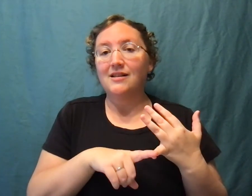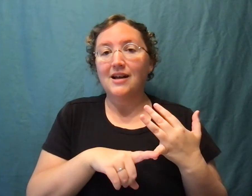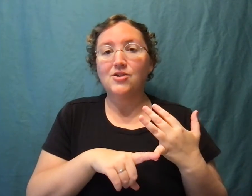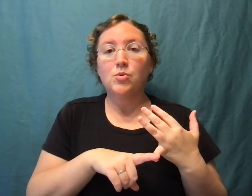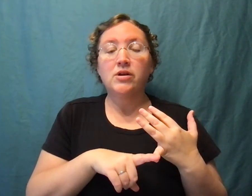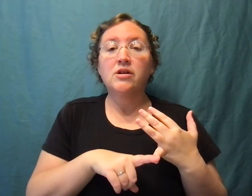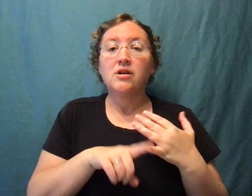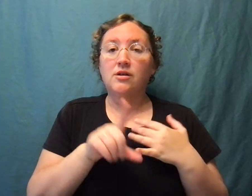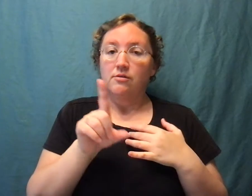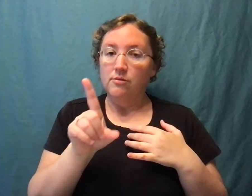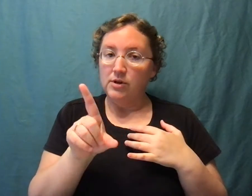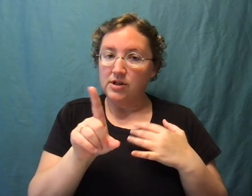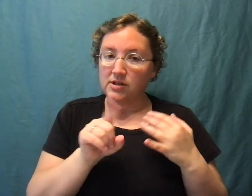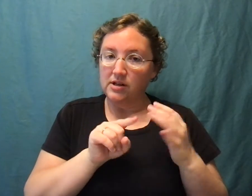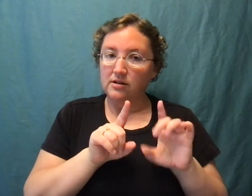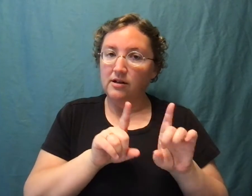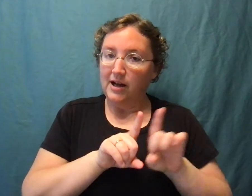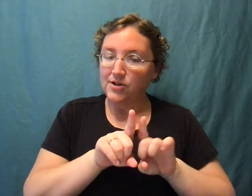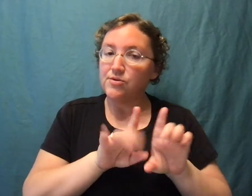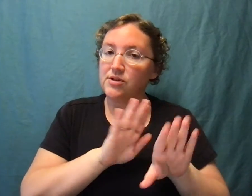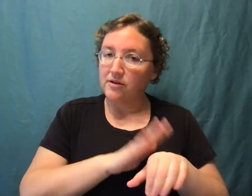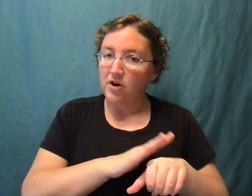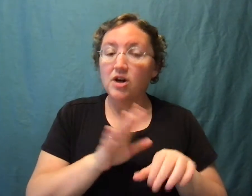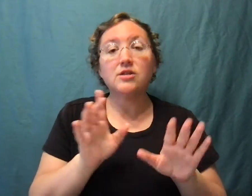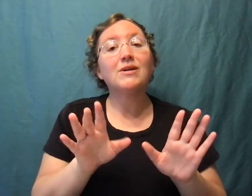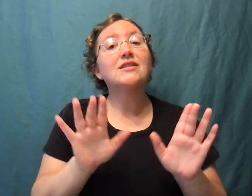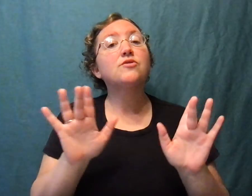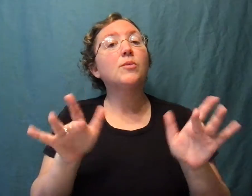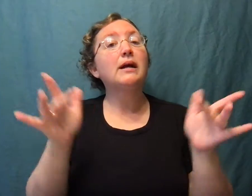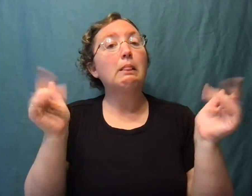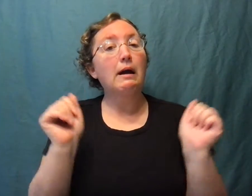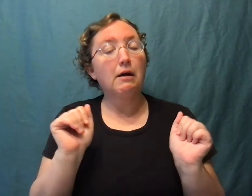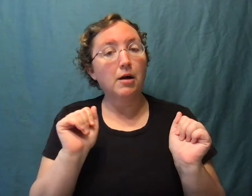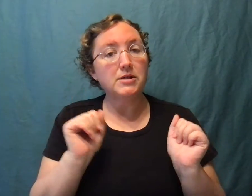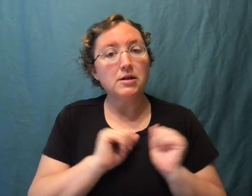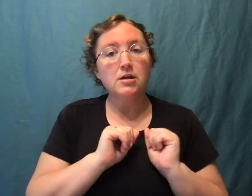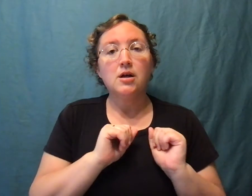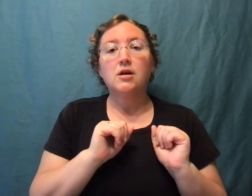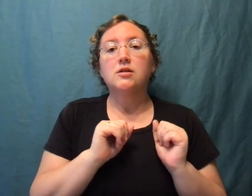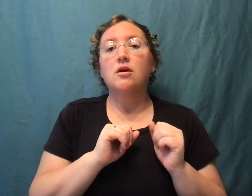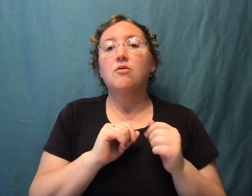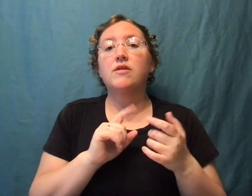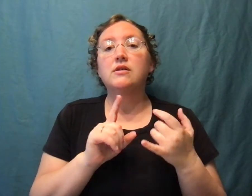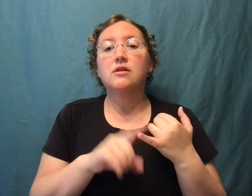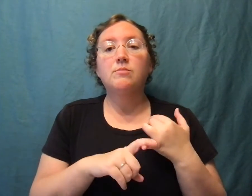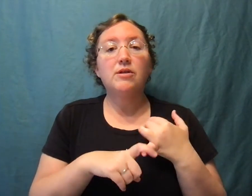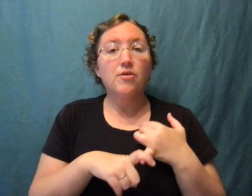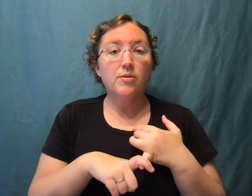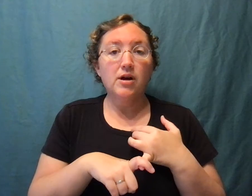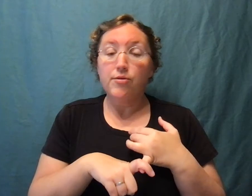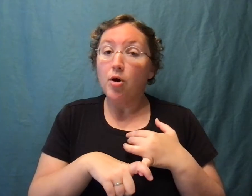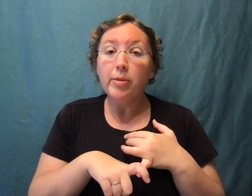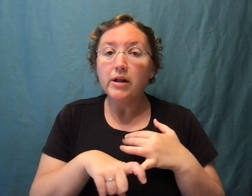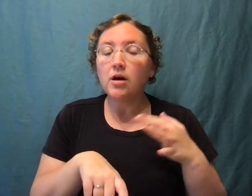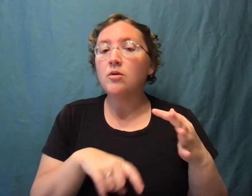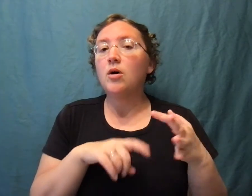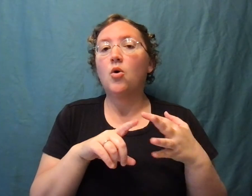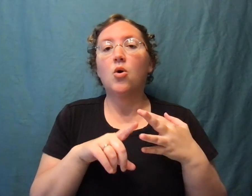last one, which has a little asterisk of caution, but is throwing a light object. So this could be throwing a throw pillow